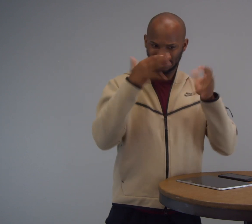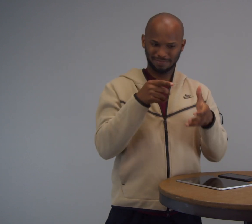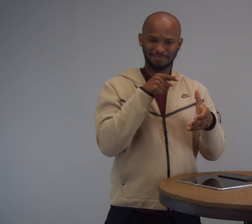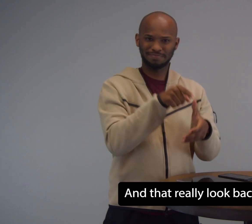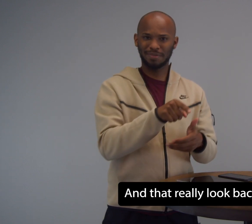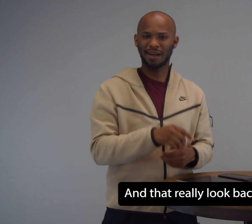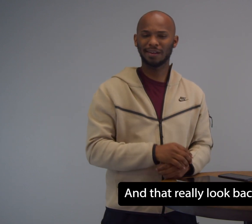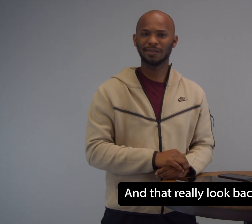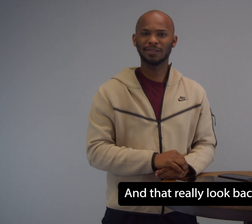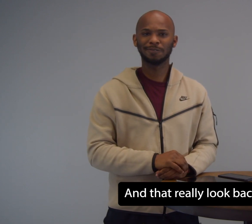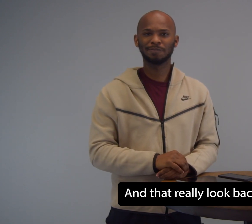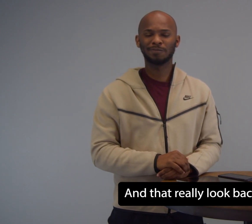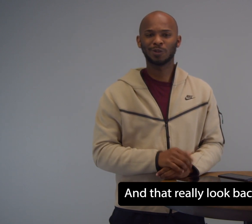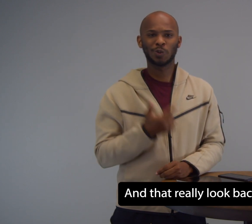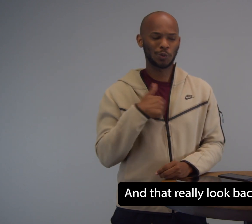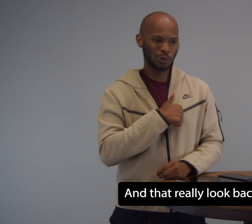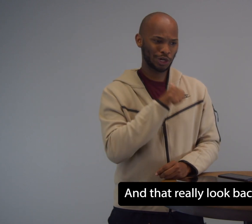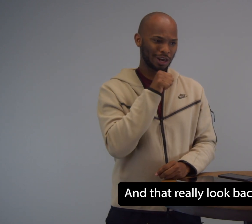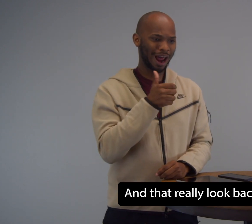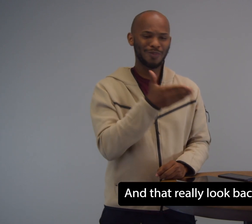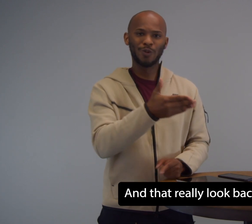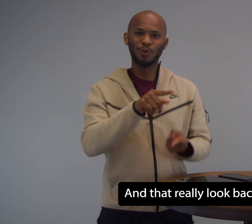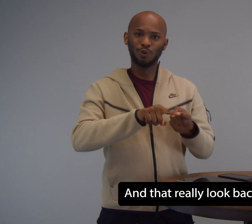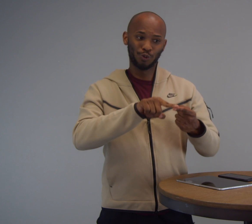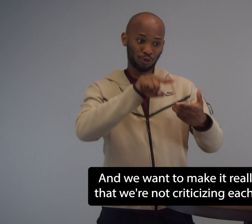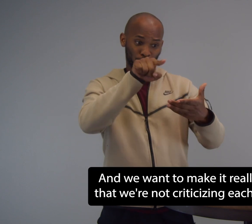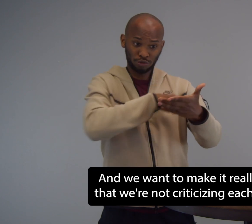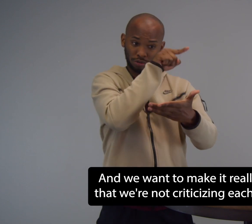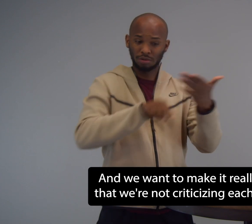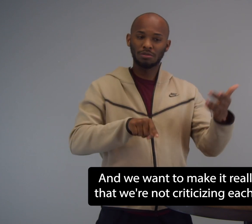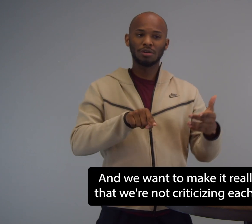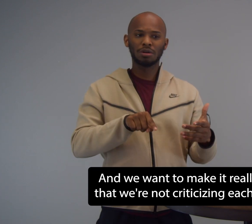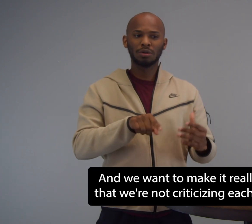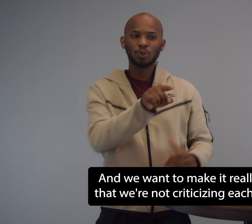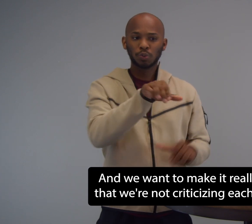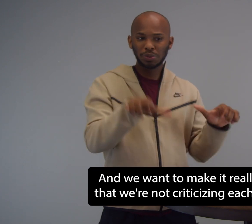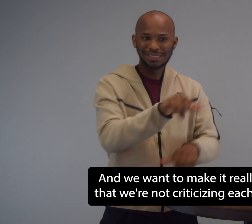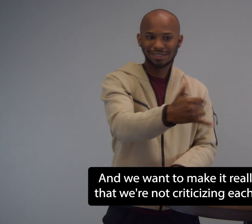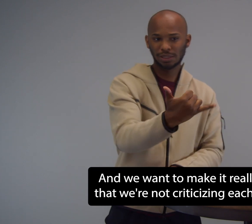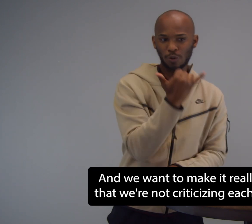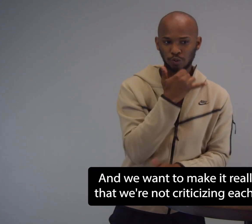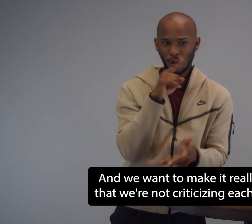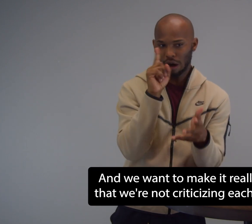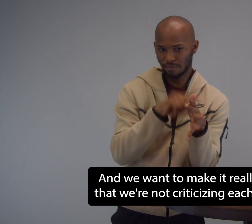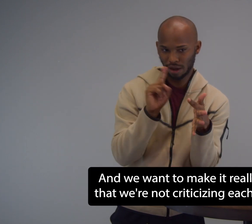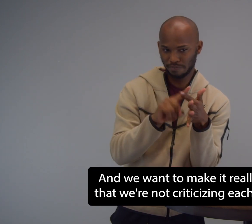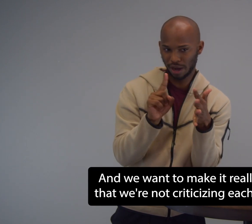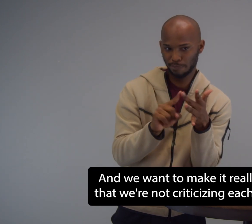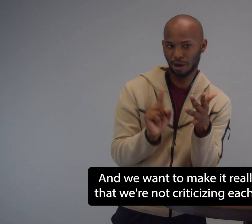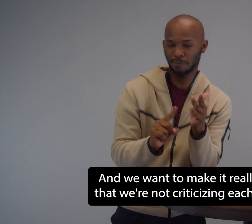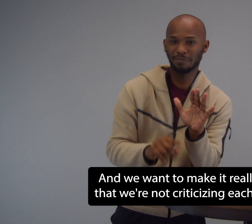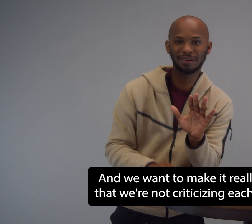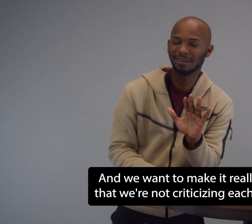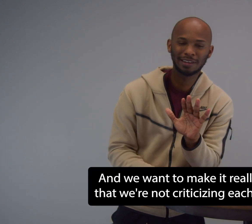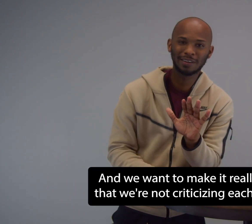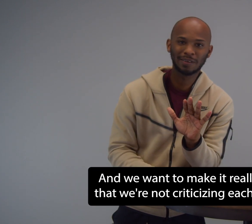And that's really look back. And we want to make it really clear that we're not criticizing